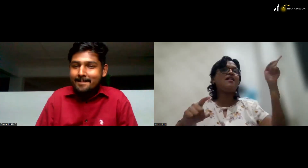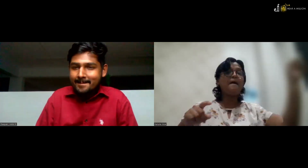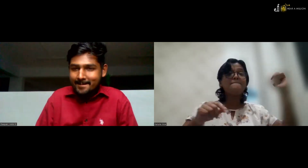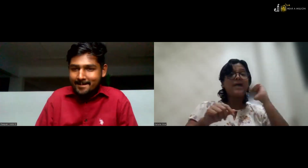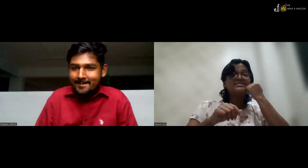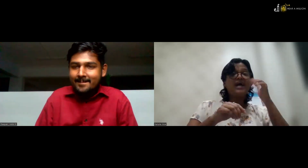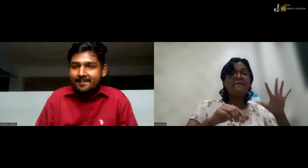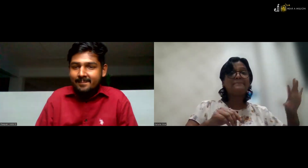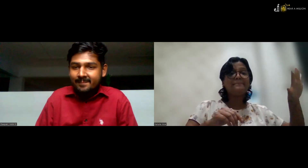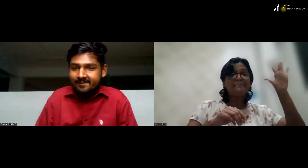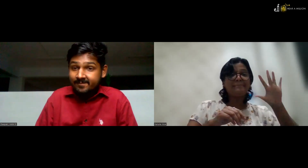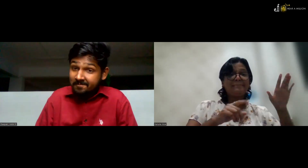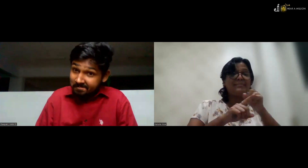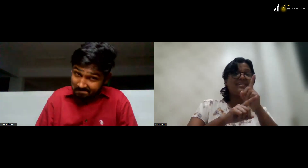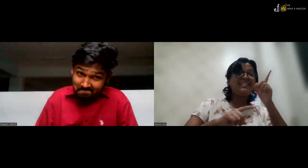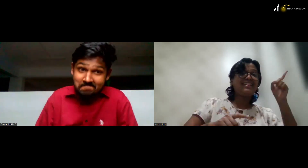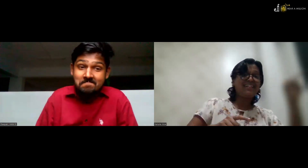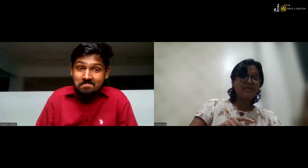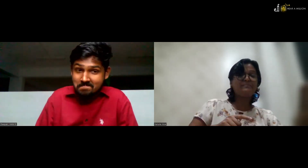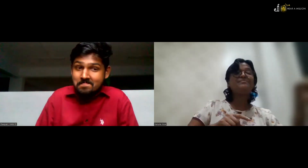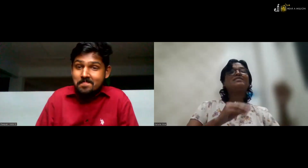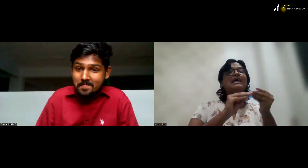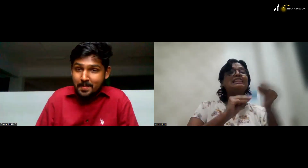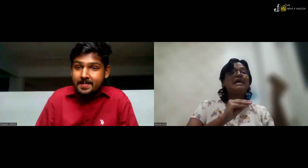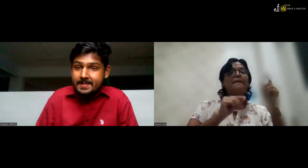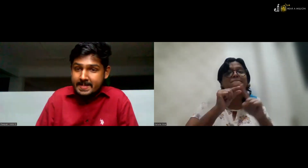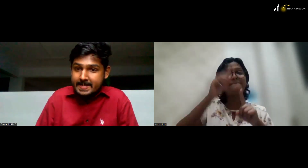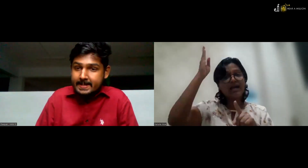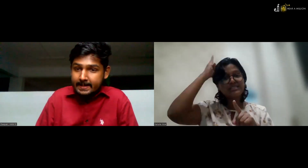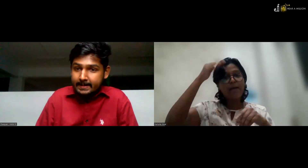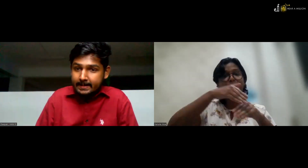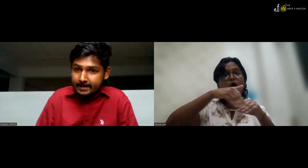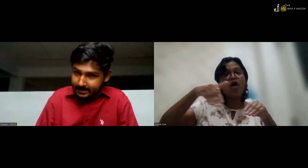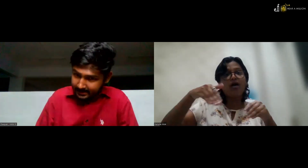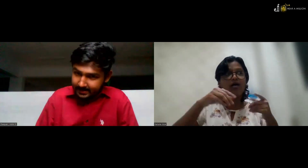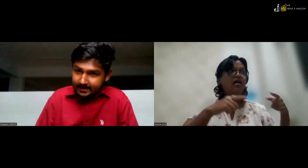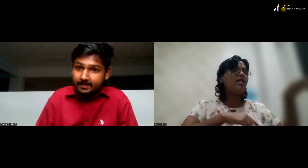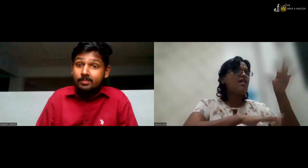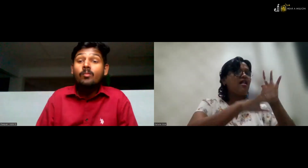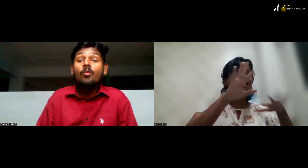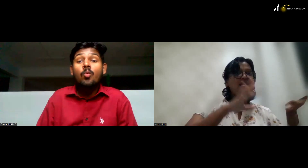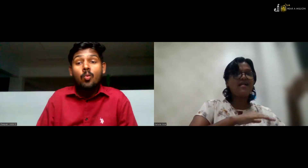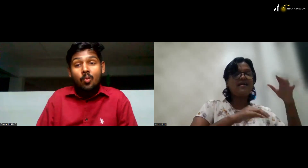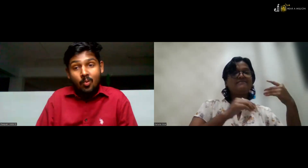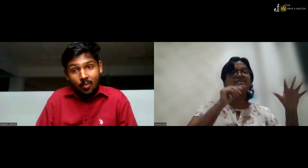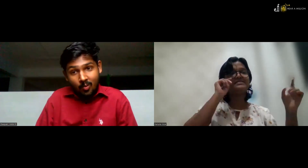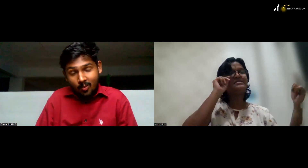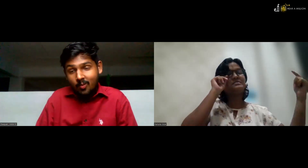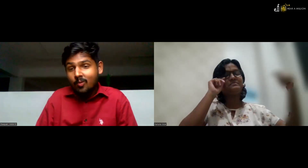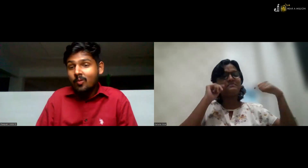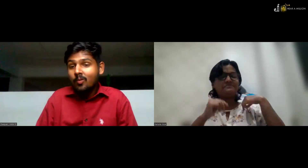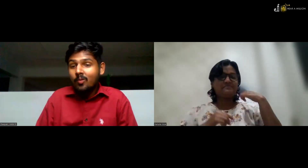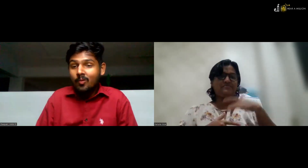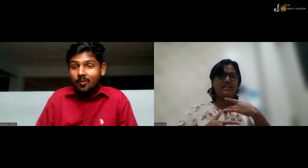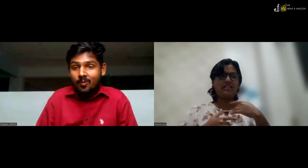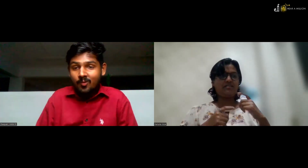Mumbai only. I wanted to explore the other places, in this area, Assam, and also I wanted to see the